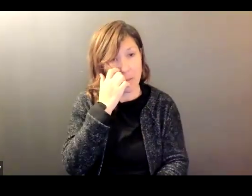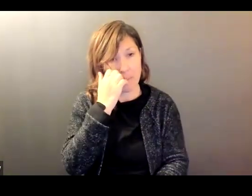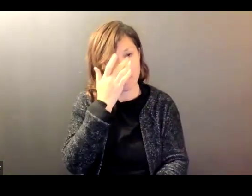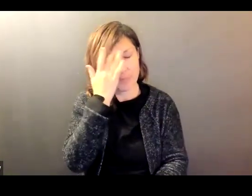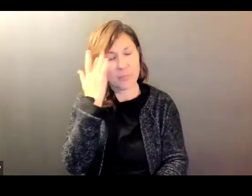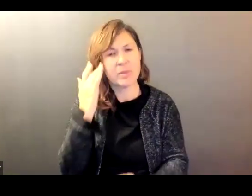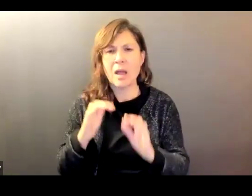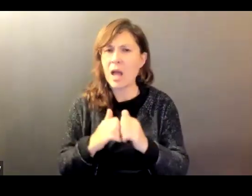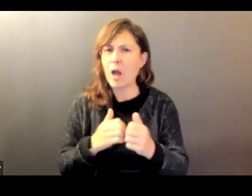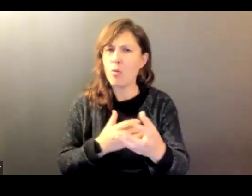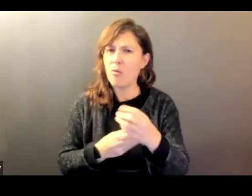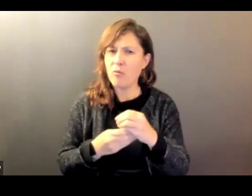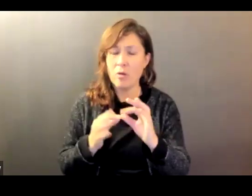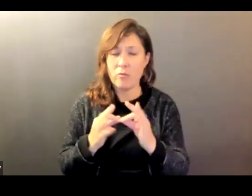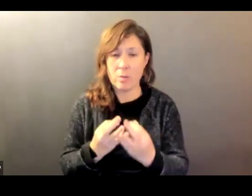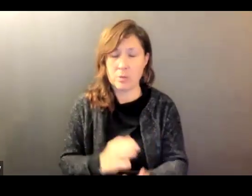families and what that